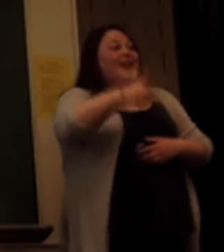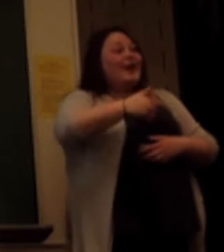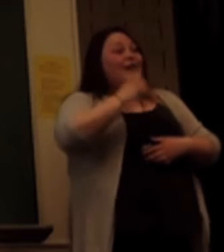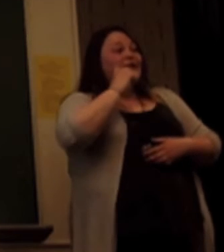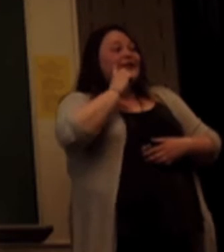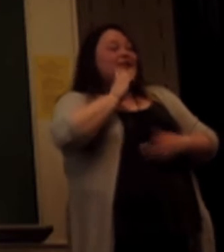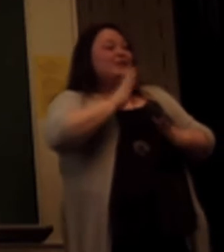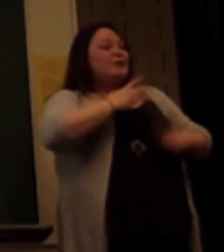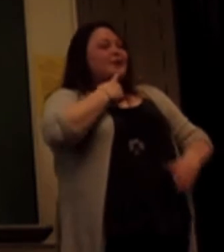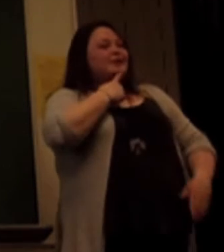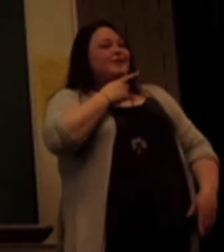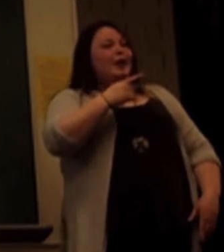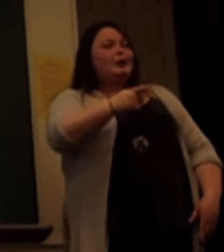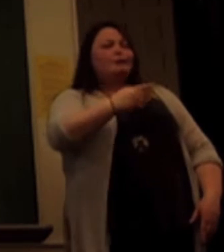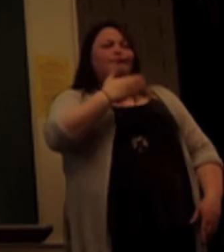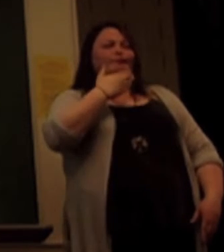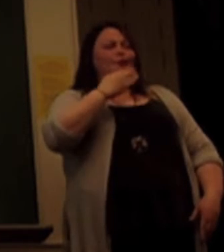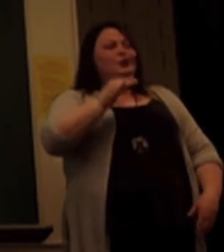improve, but that was a good